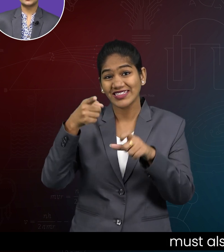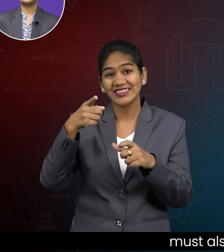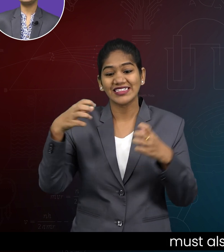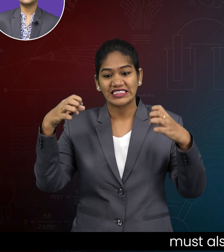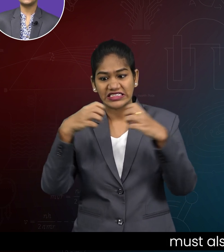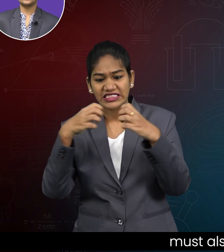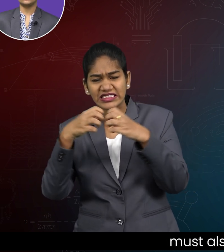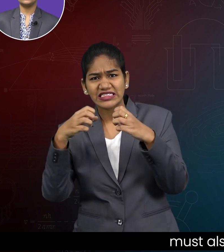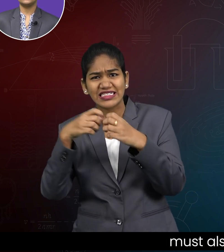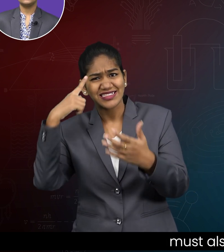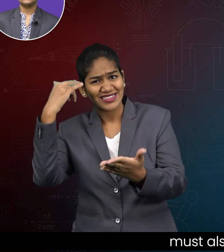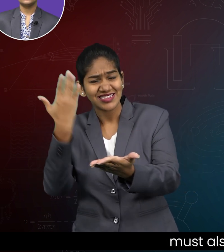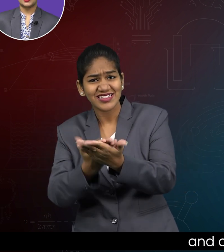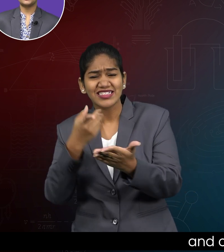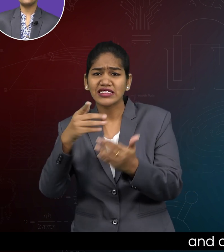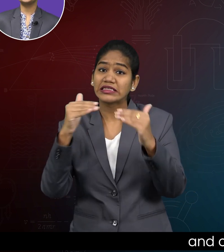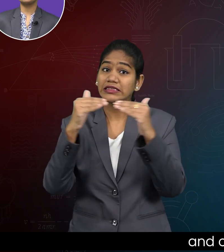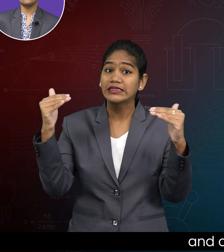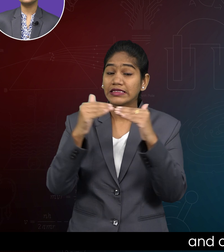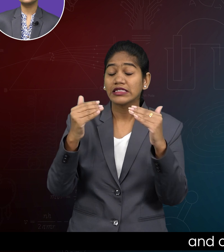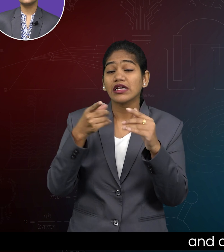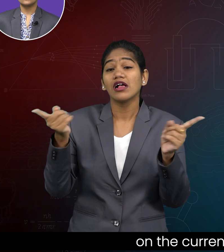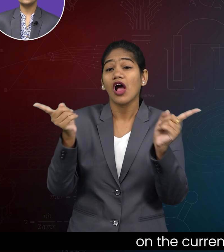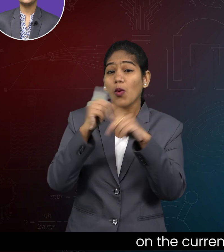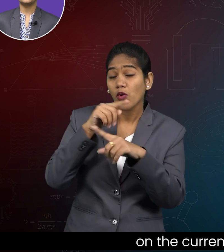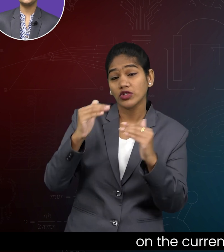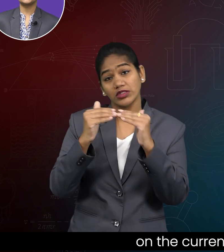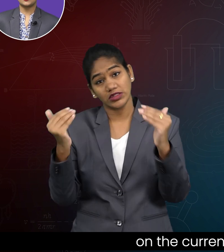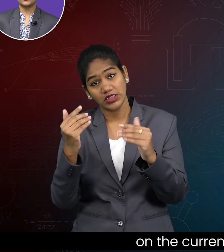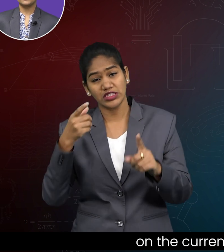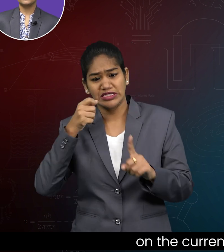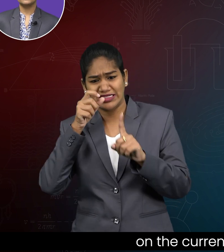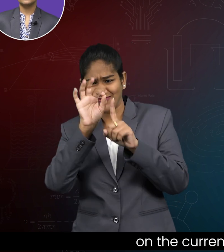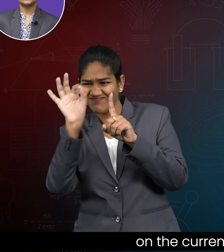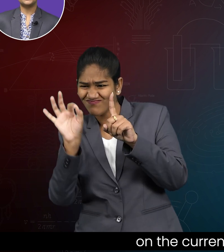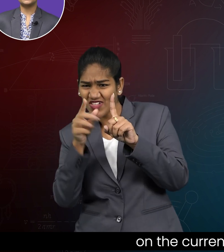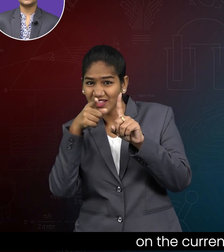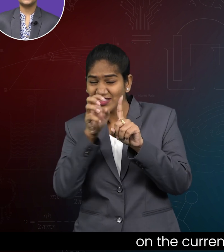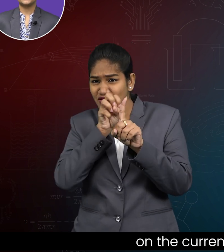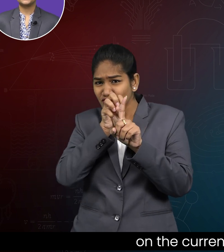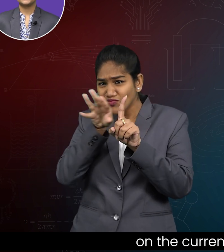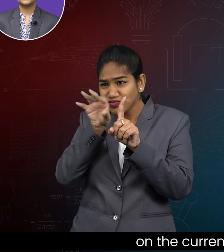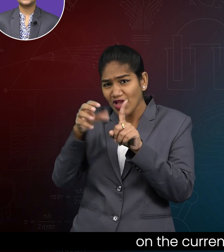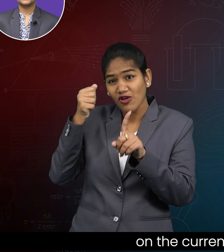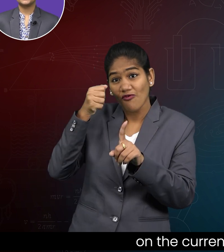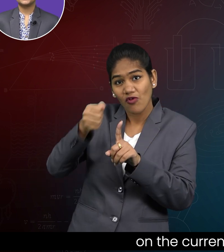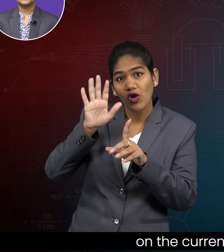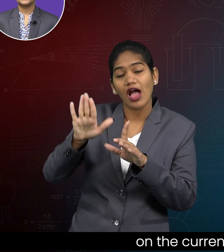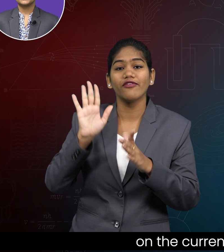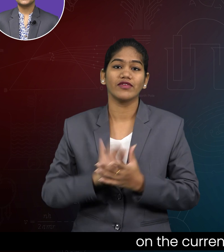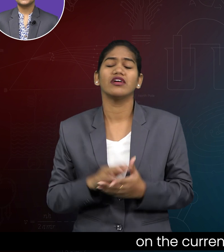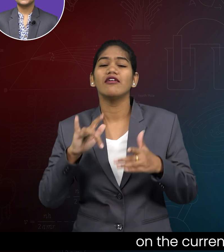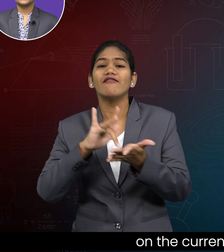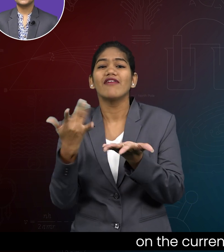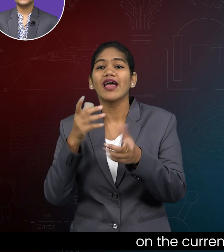also exert an equal and opposite force on the current carrying conductor.